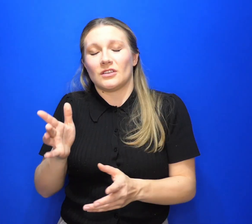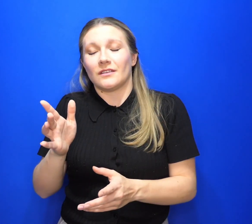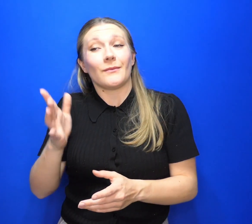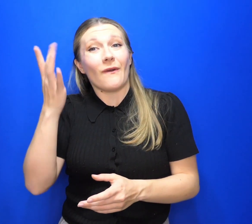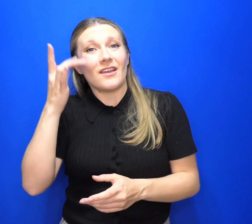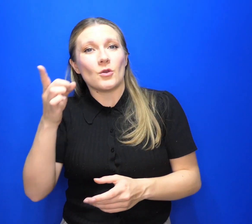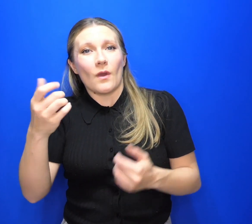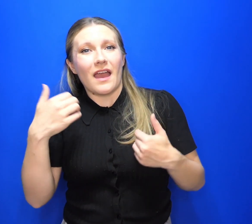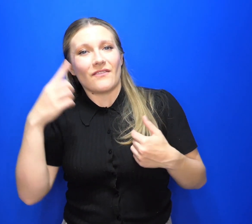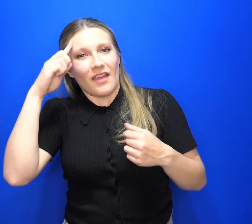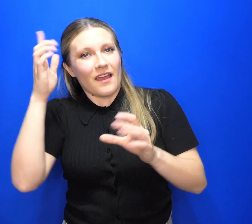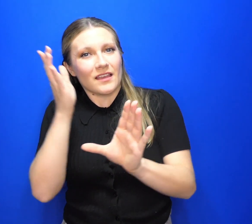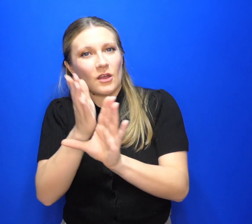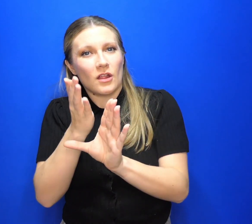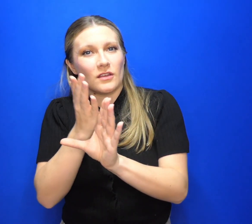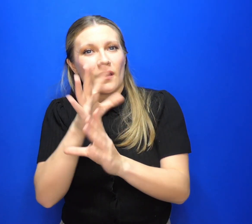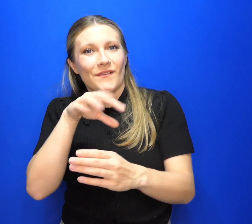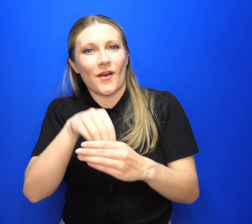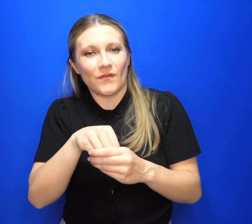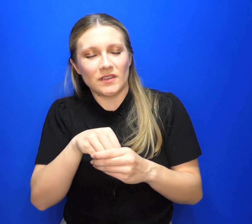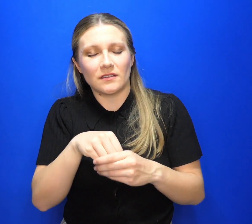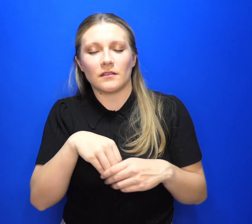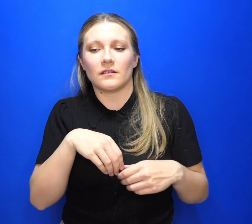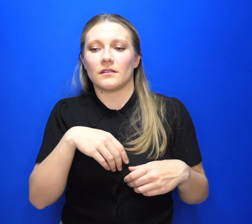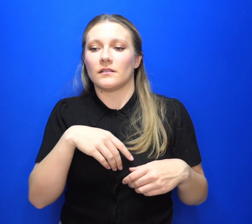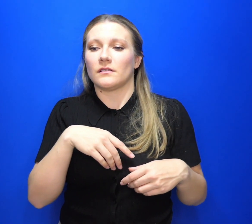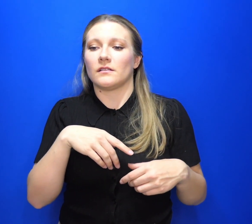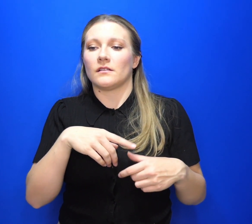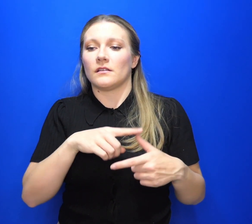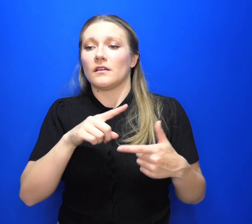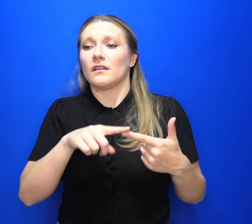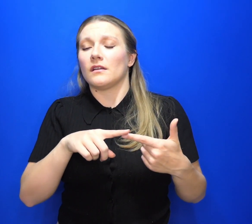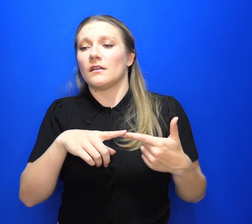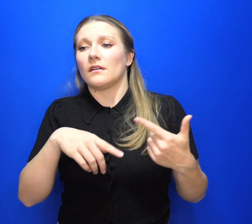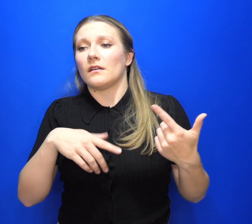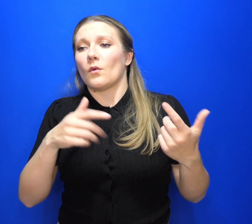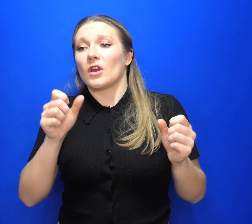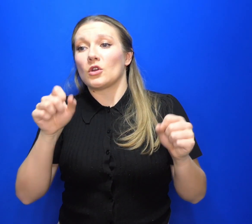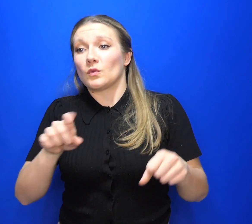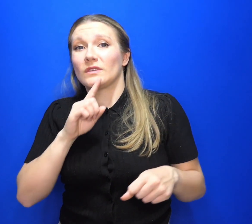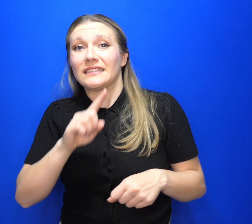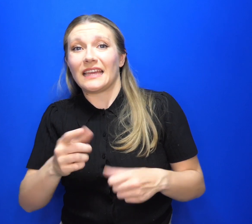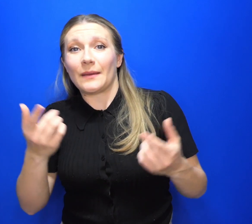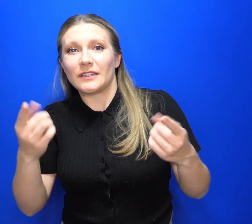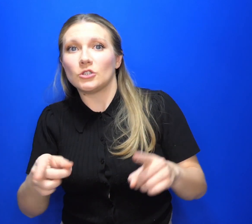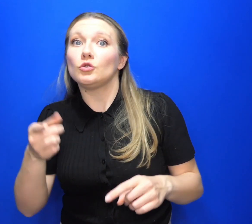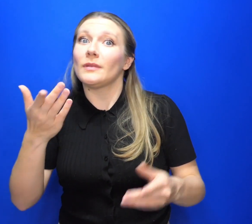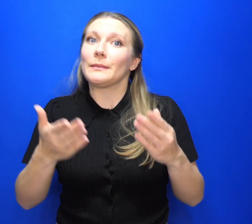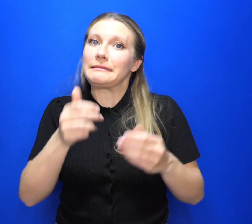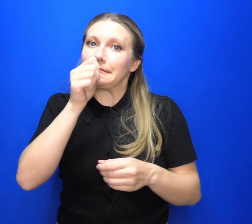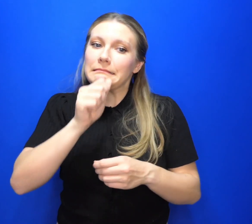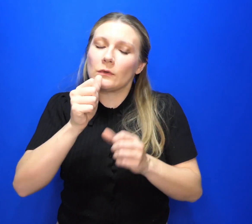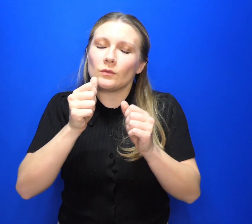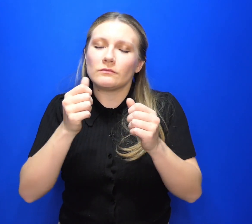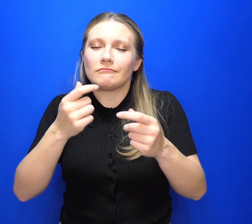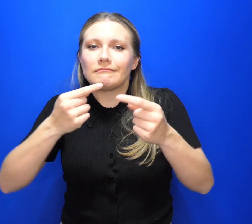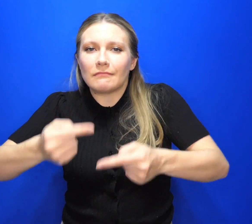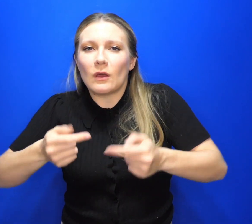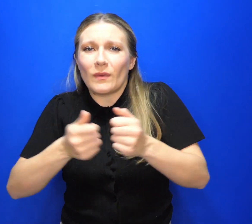the other parts, the psychological aspects of it, and what could really be. I mean, you could be suffering with depression at that point,